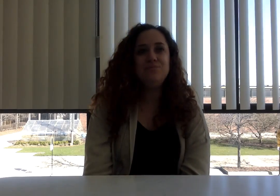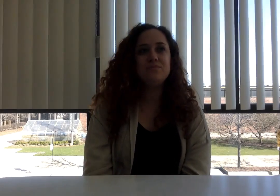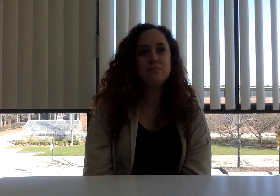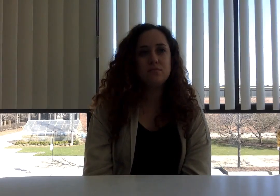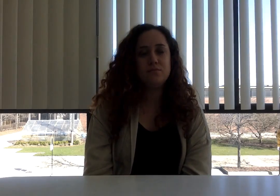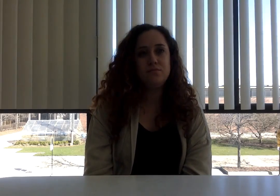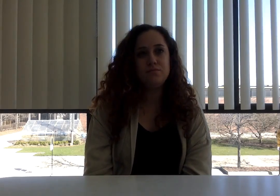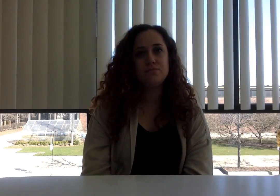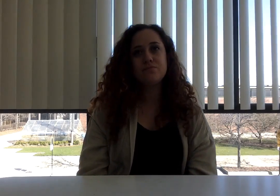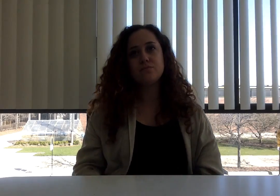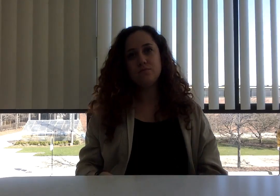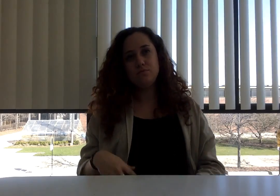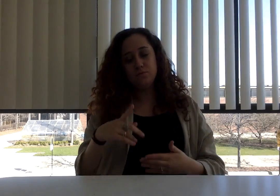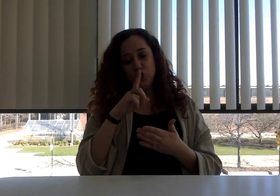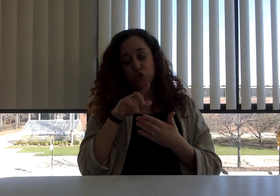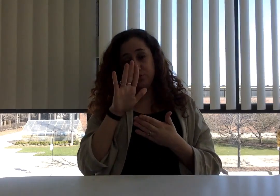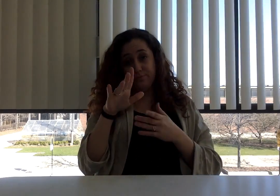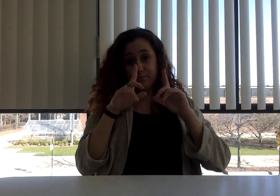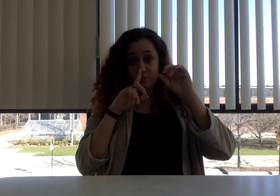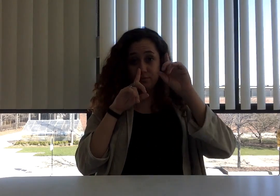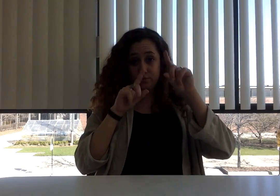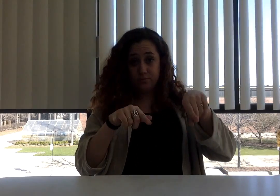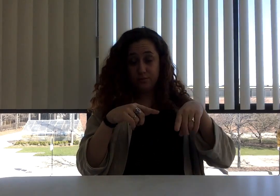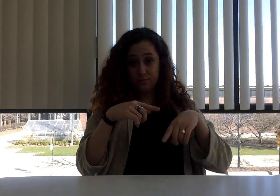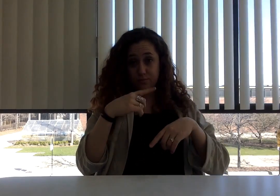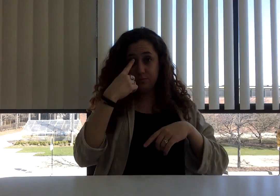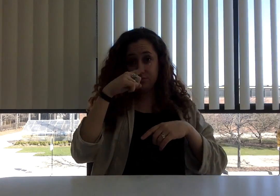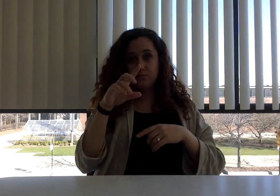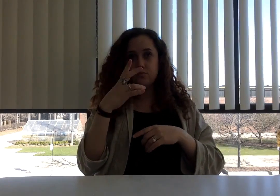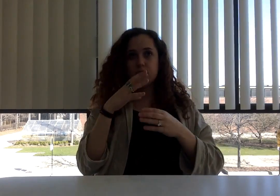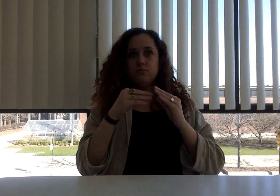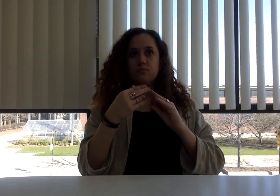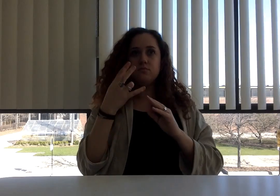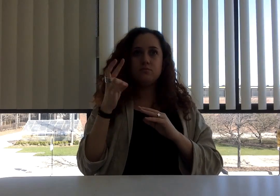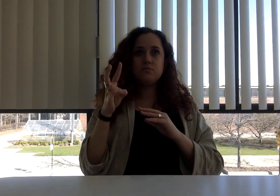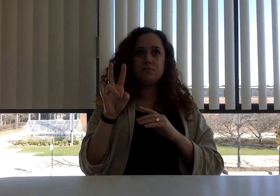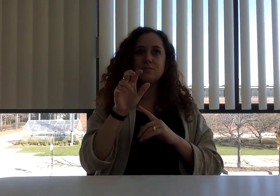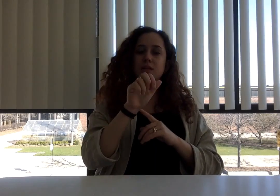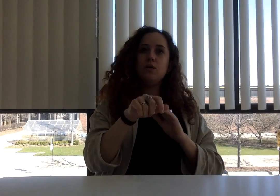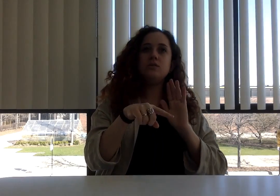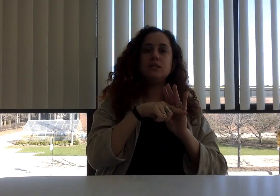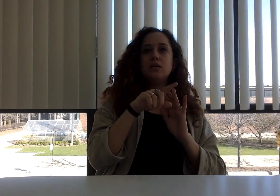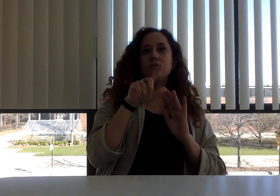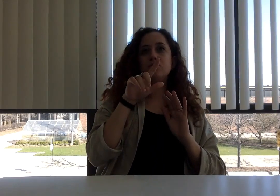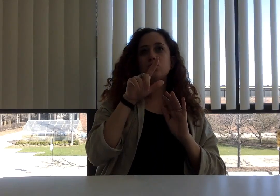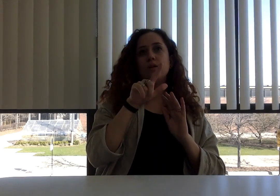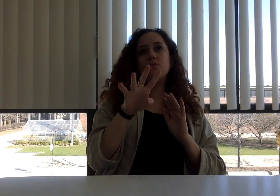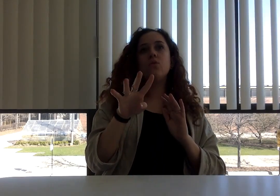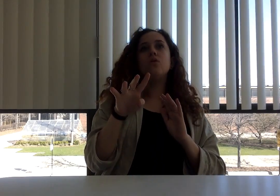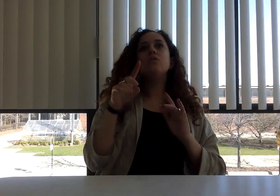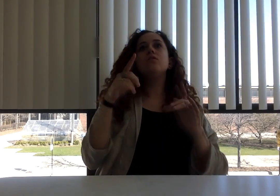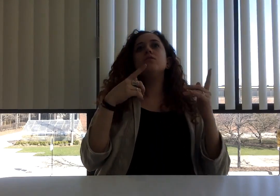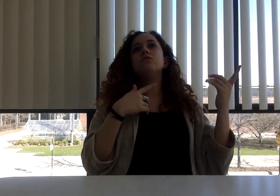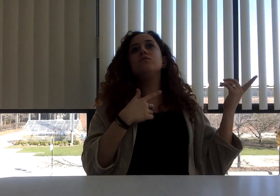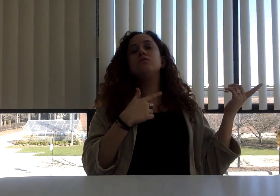Check your answers for 17. A was negative 24, B is negative 3i, C is 3, D is negative 8.